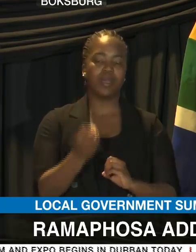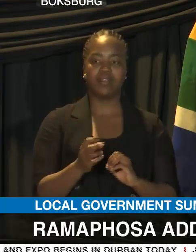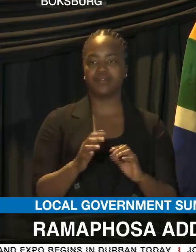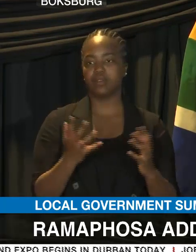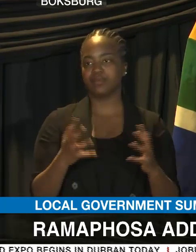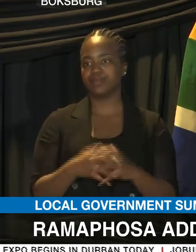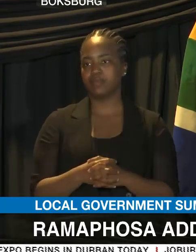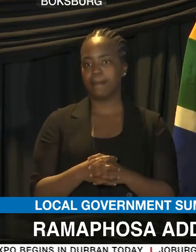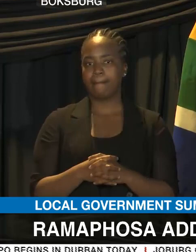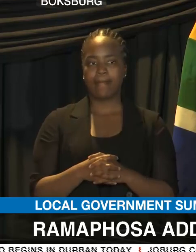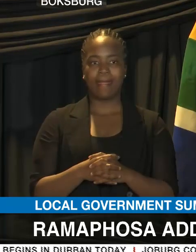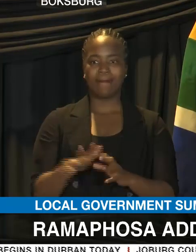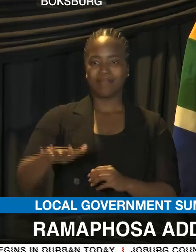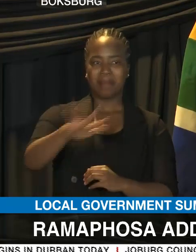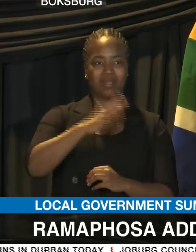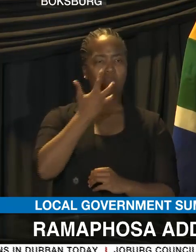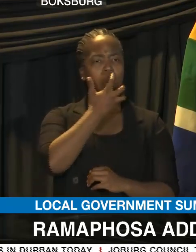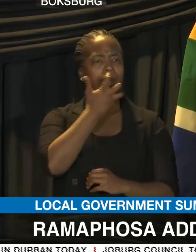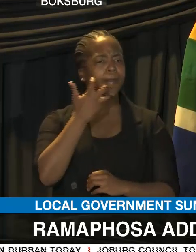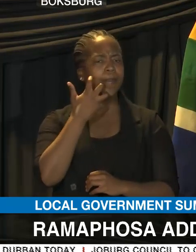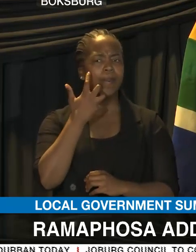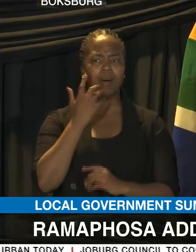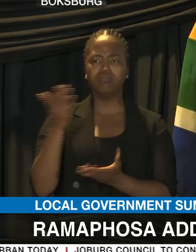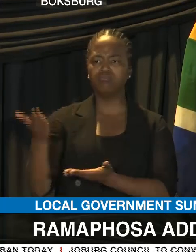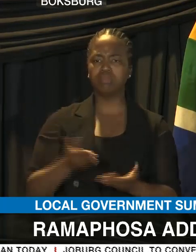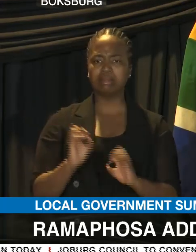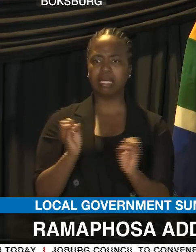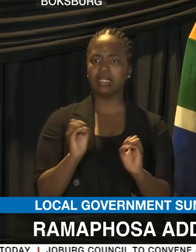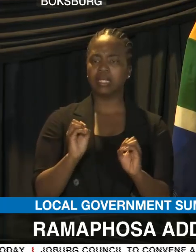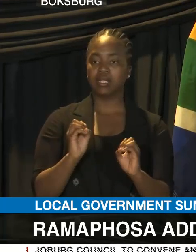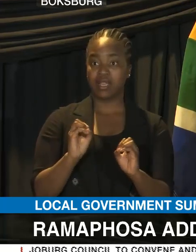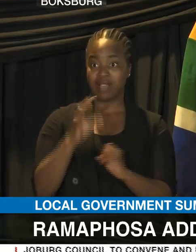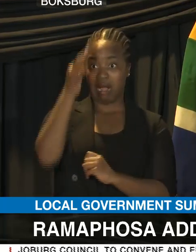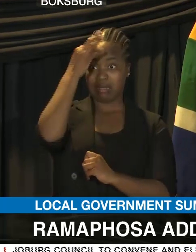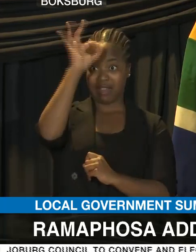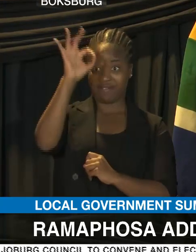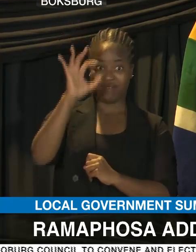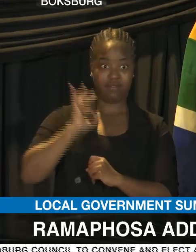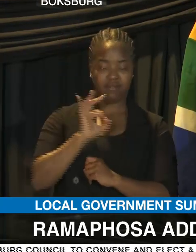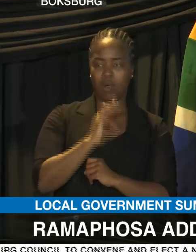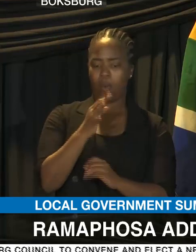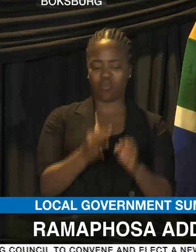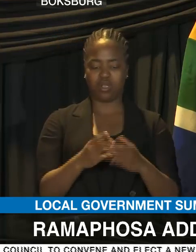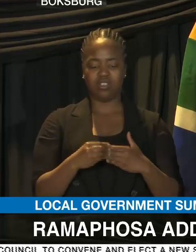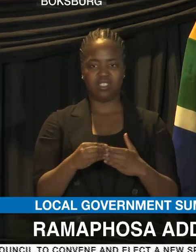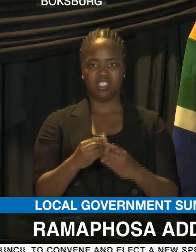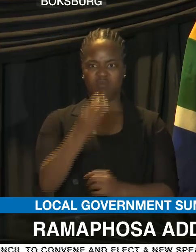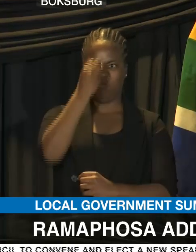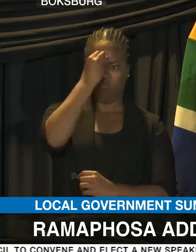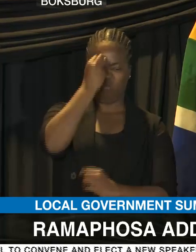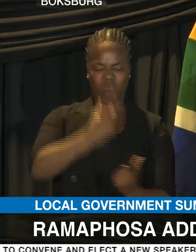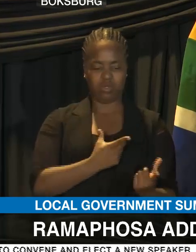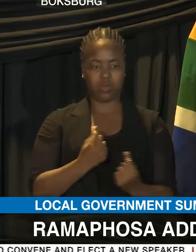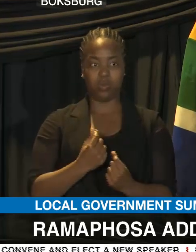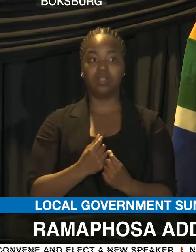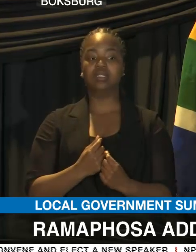a very welcoming horde of officials, of political leaders, they just